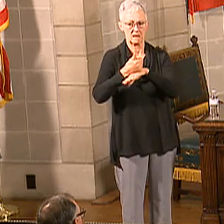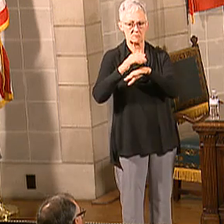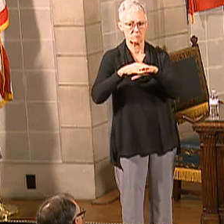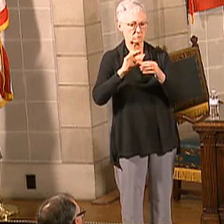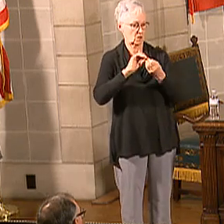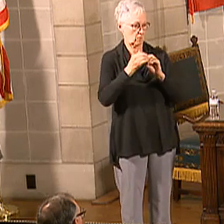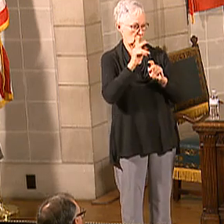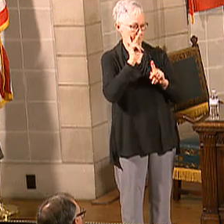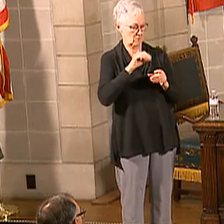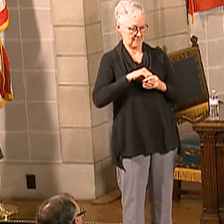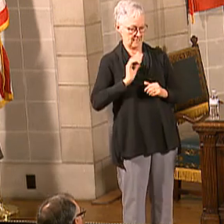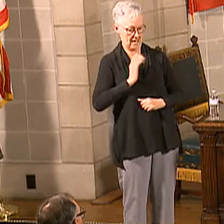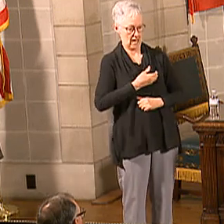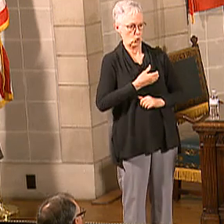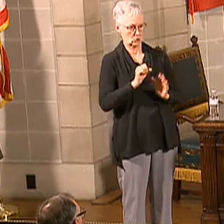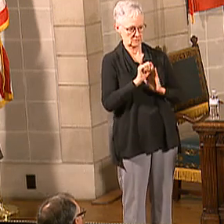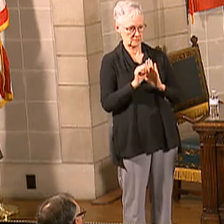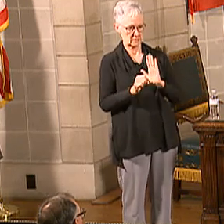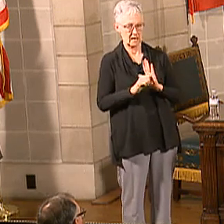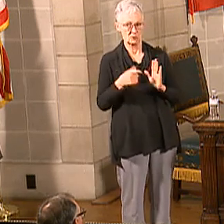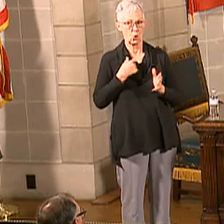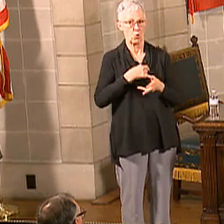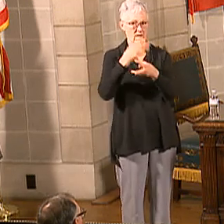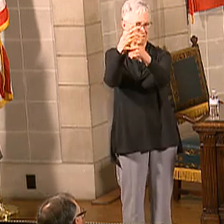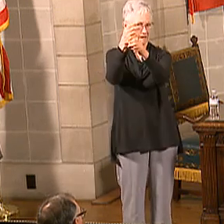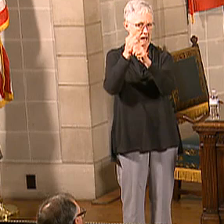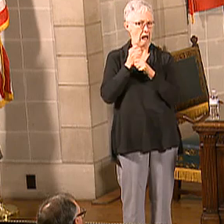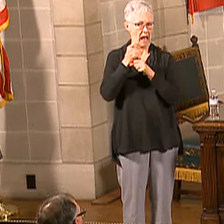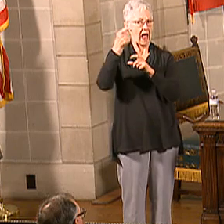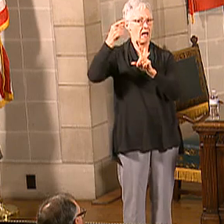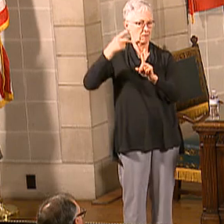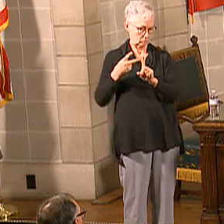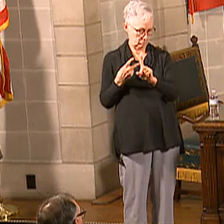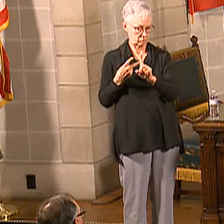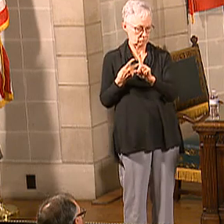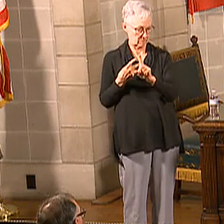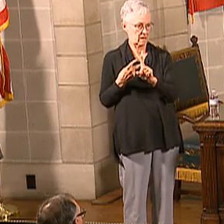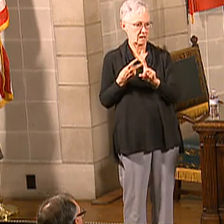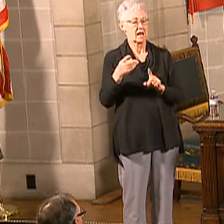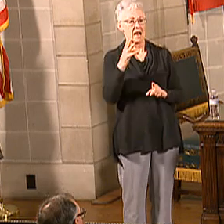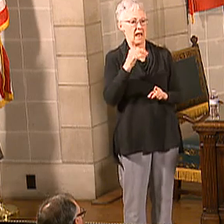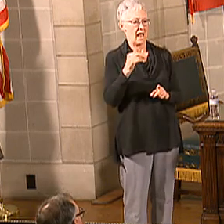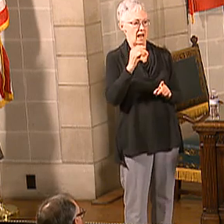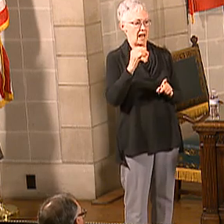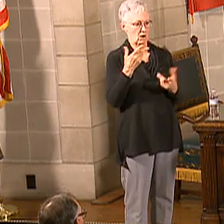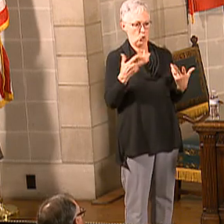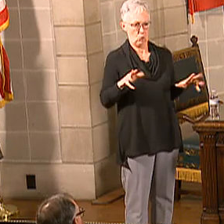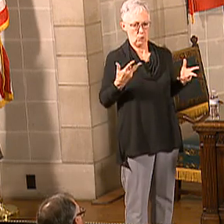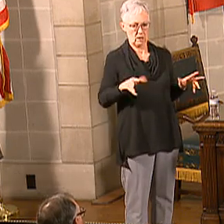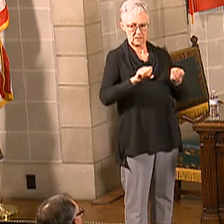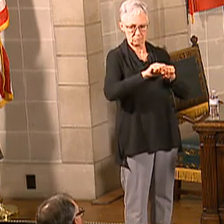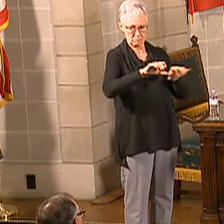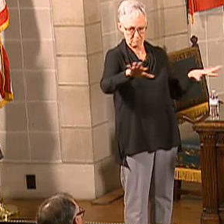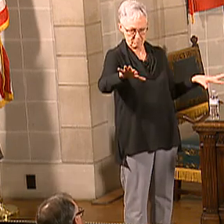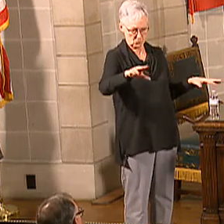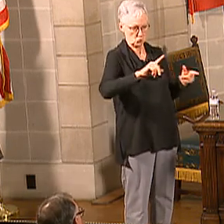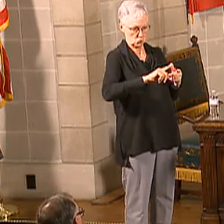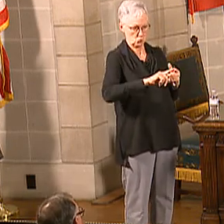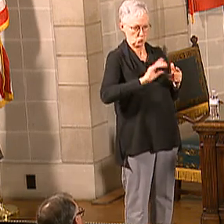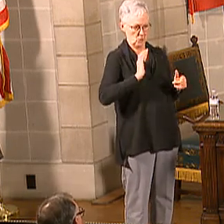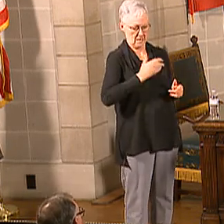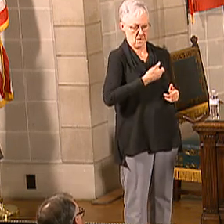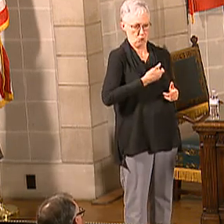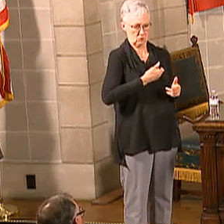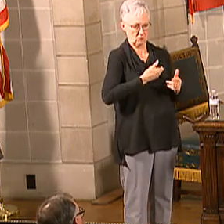population, and we've distributed that through our local public health departments. We may have received some limited testing from the federal government. Did we receive some test kits? We've received some test